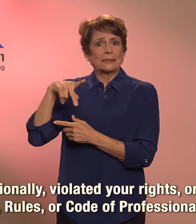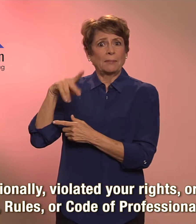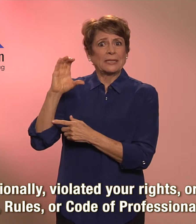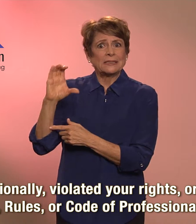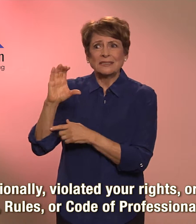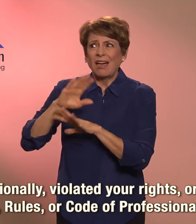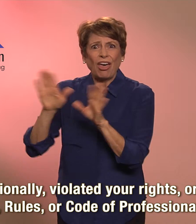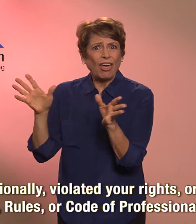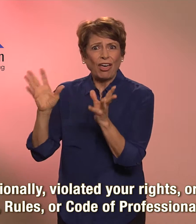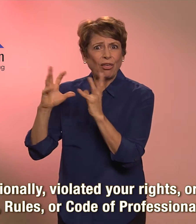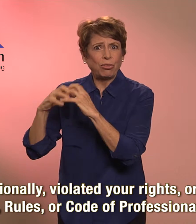professional conduct.